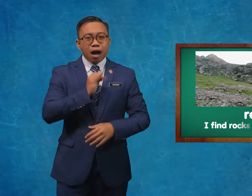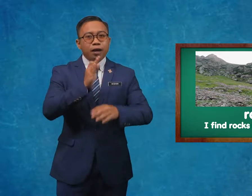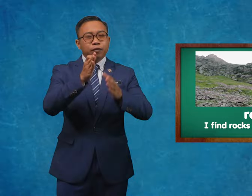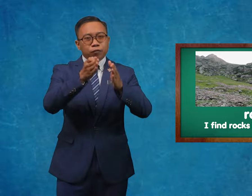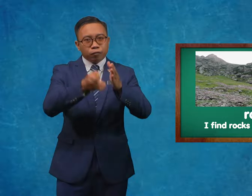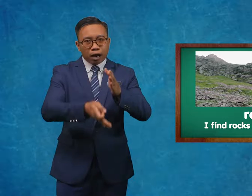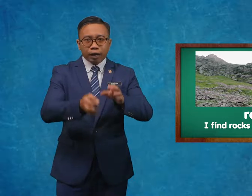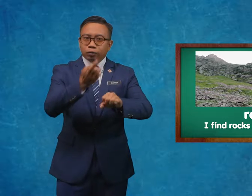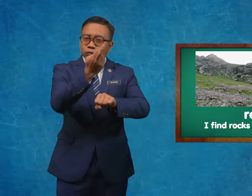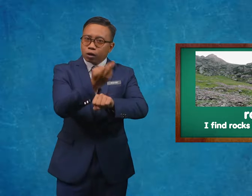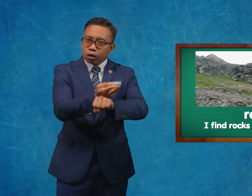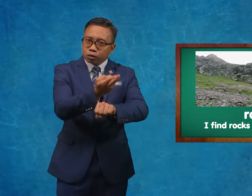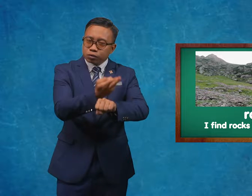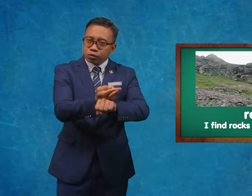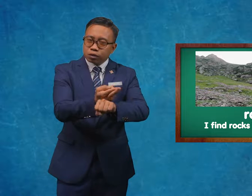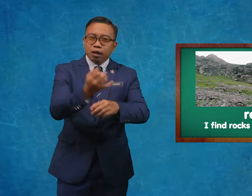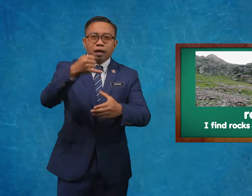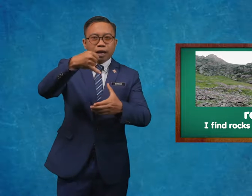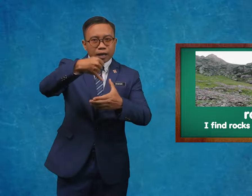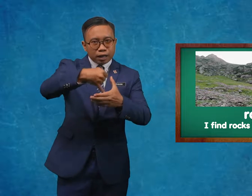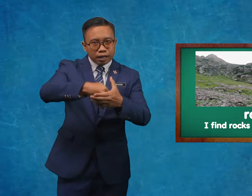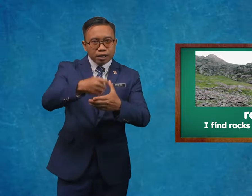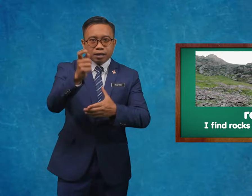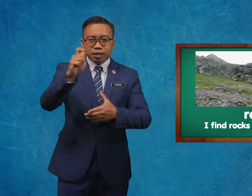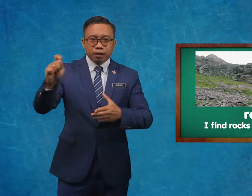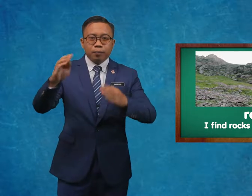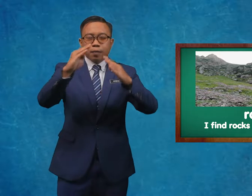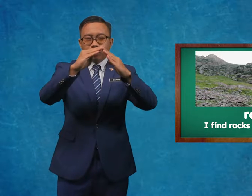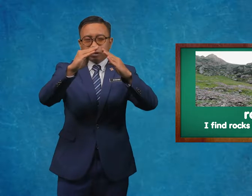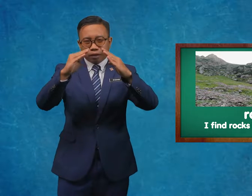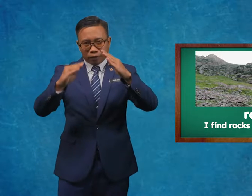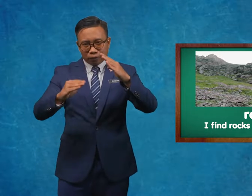I find rocks in the mountain.